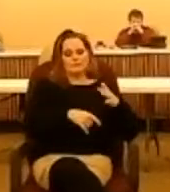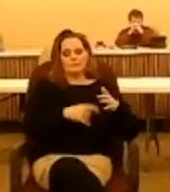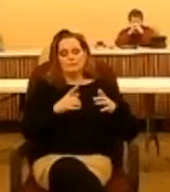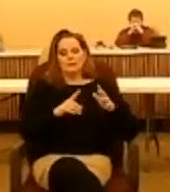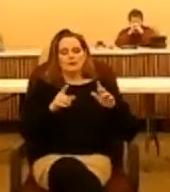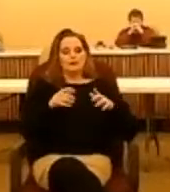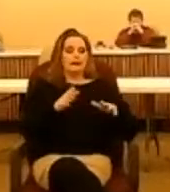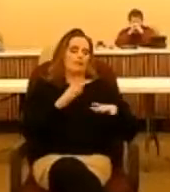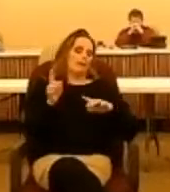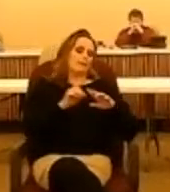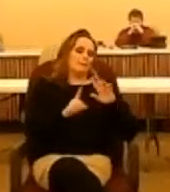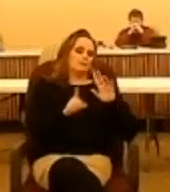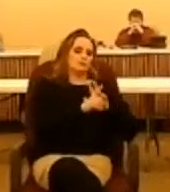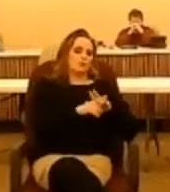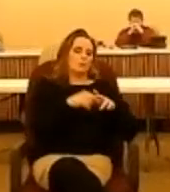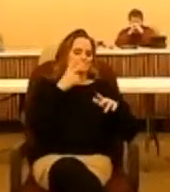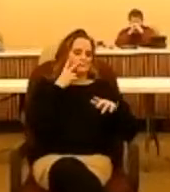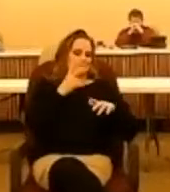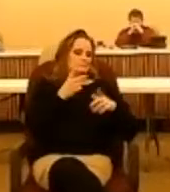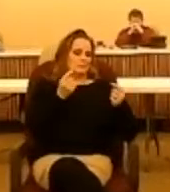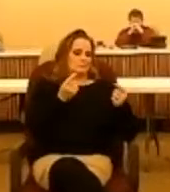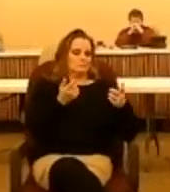give an idea of what they're trying to do